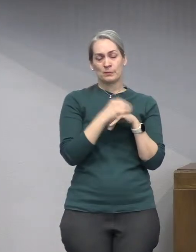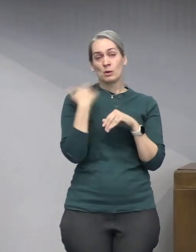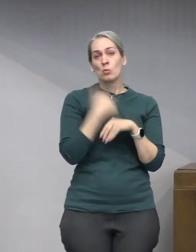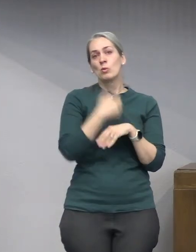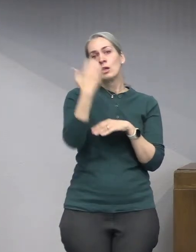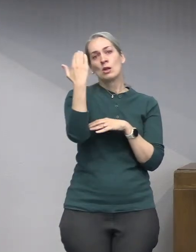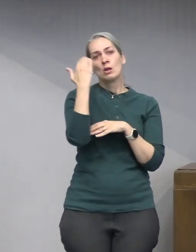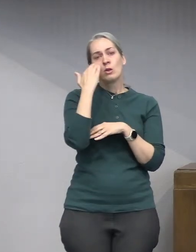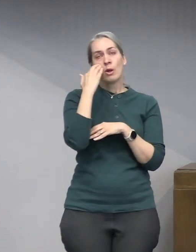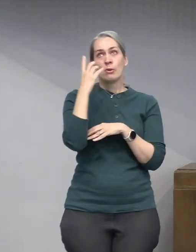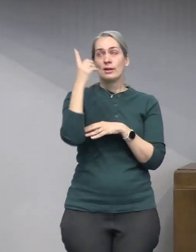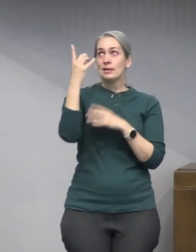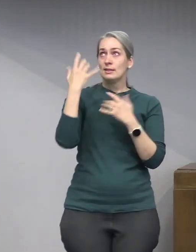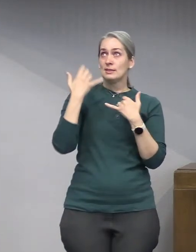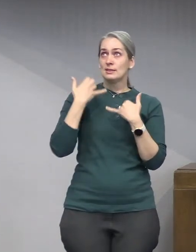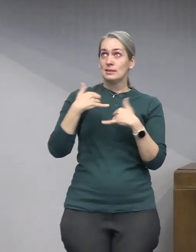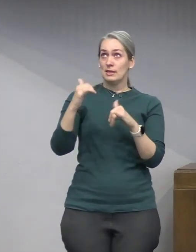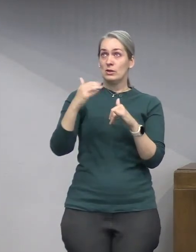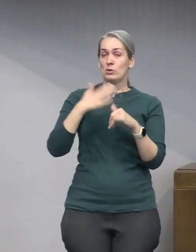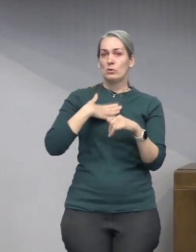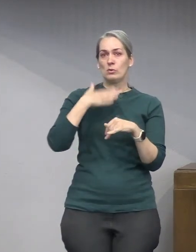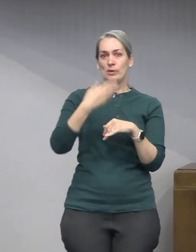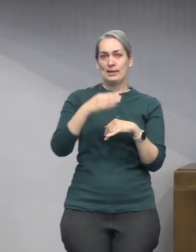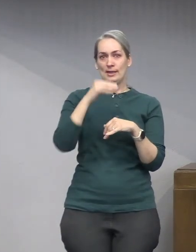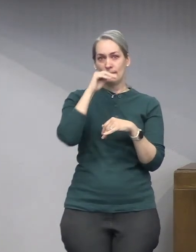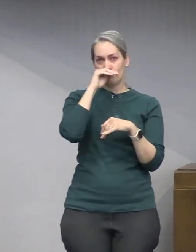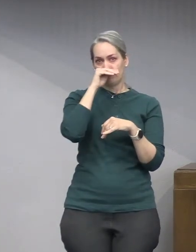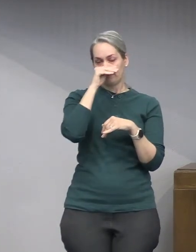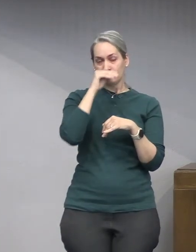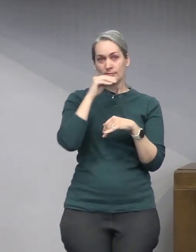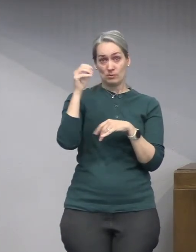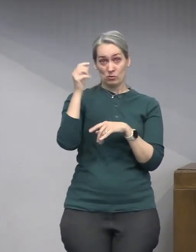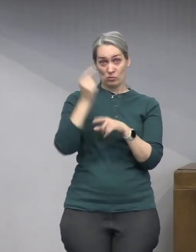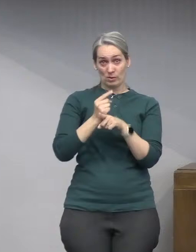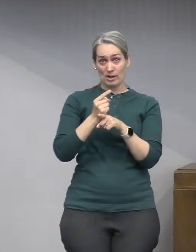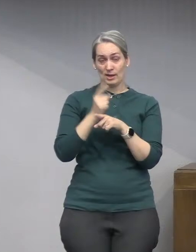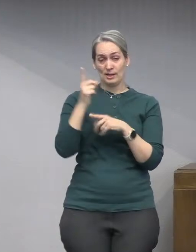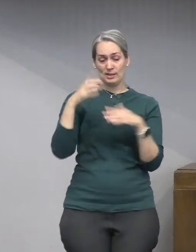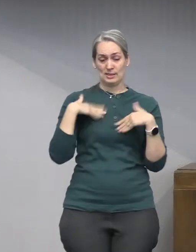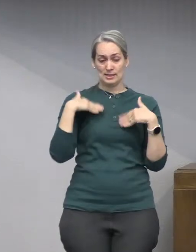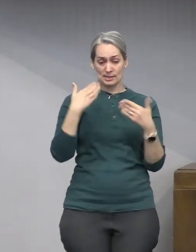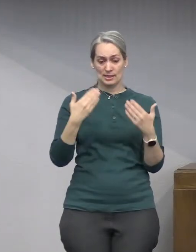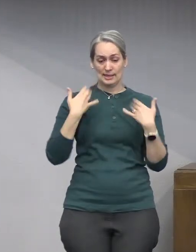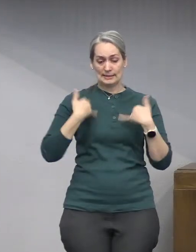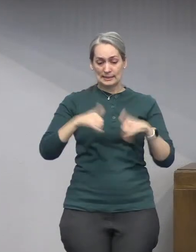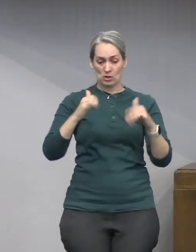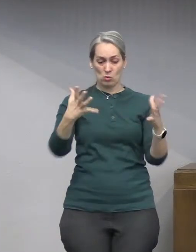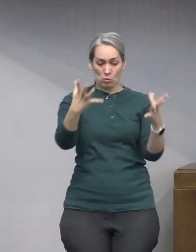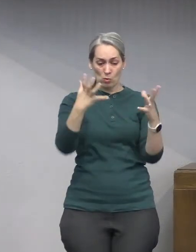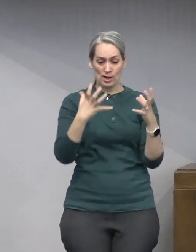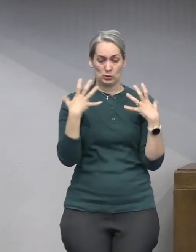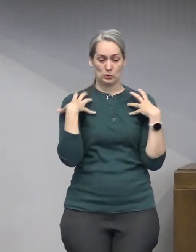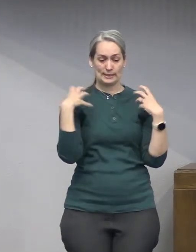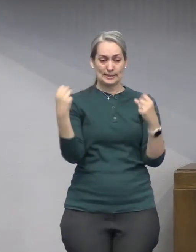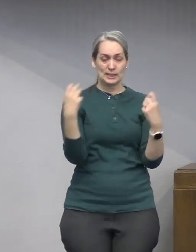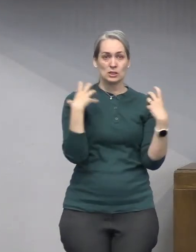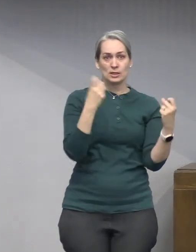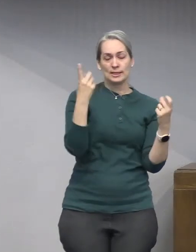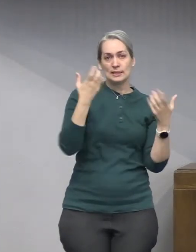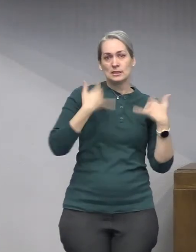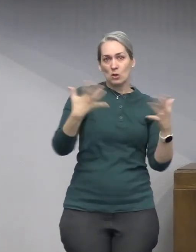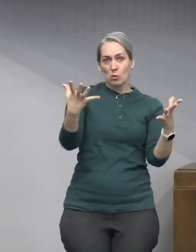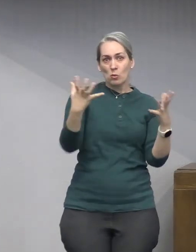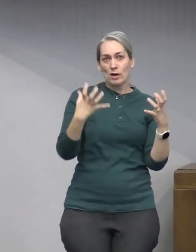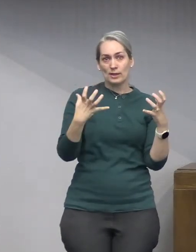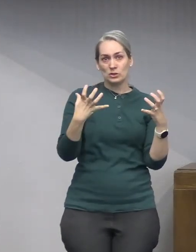know that he's still willing, isn't he? He still wants to heal and to